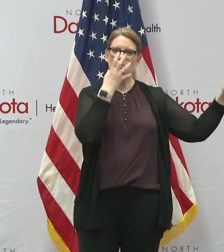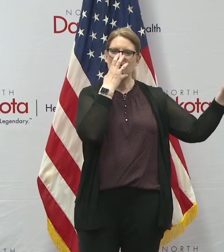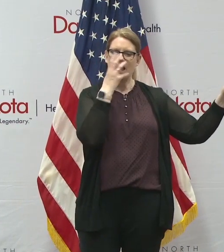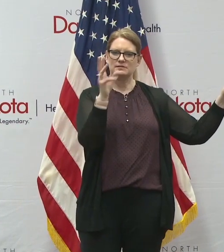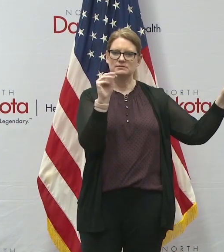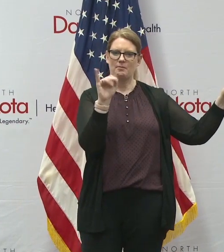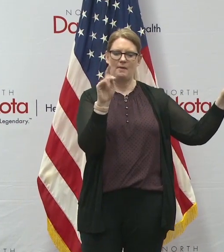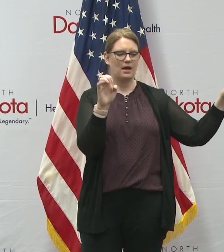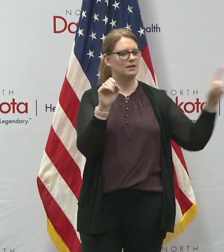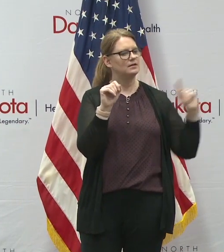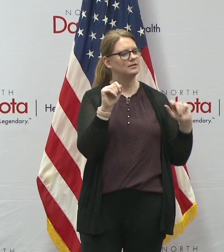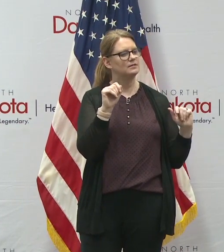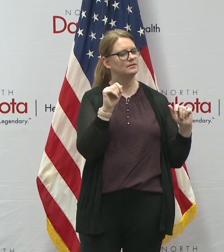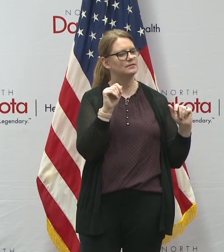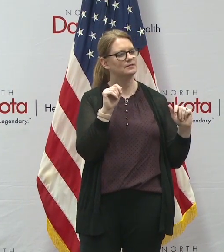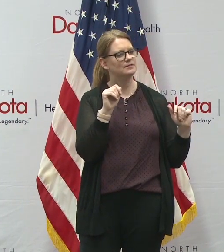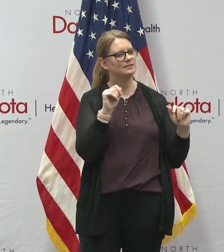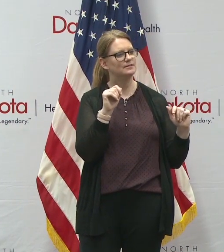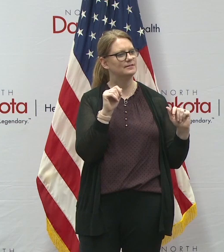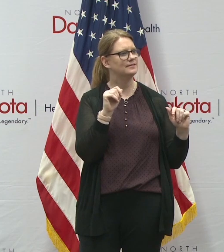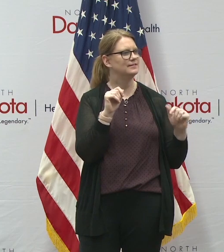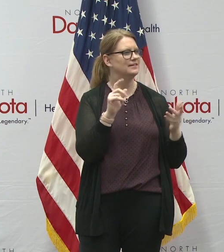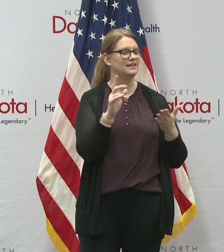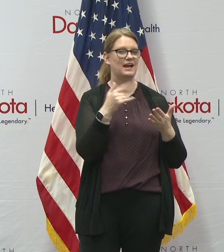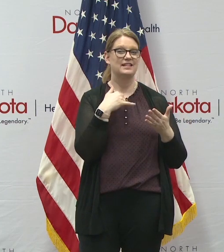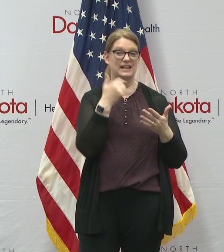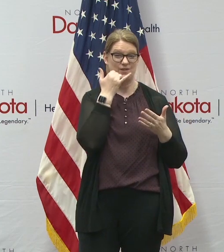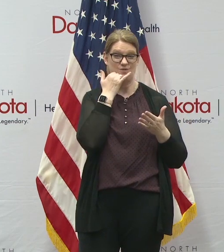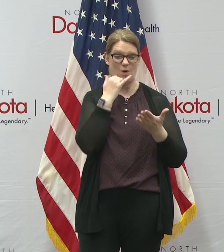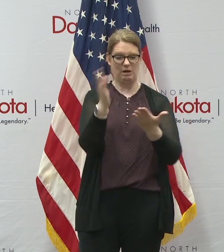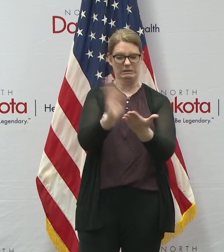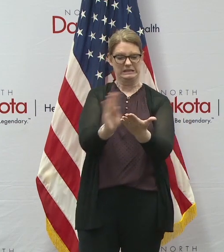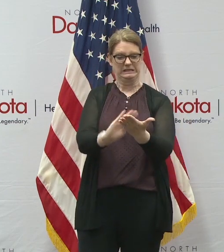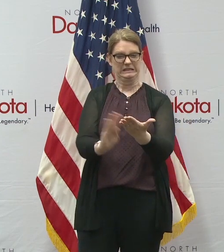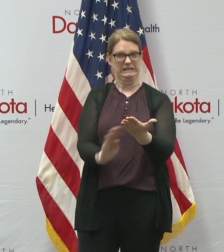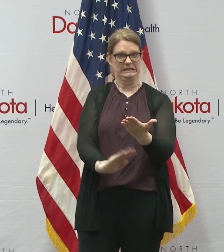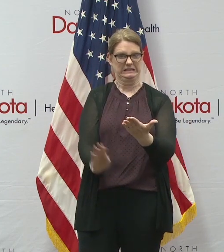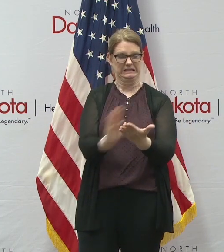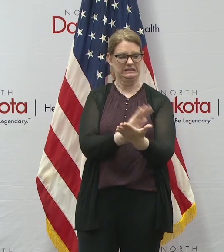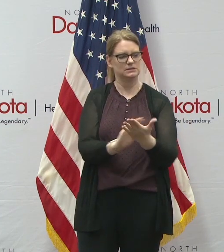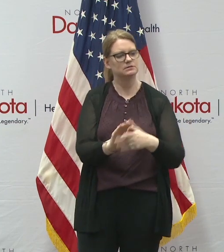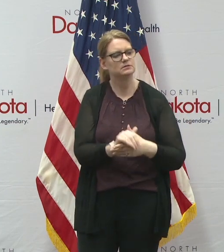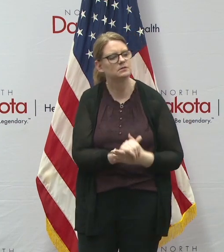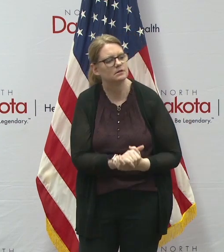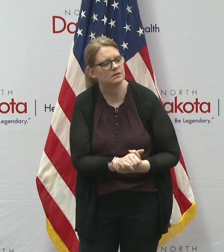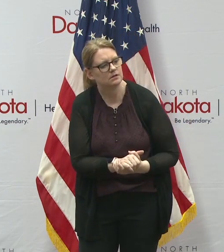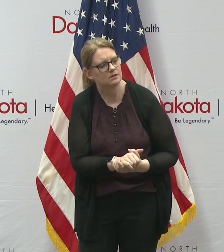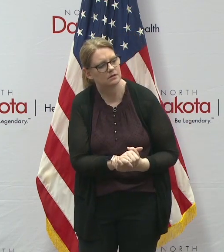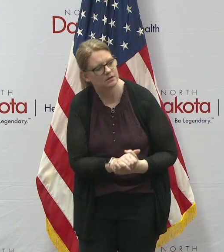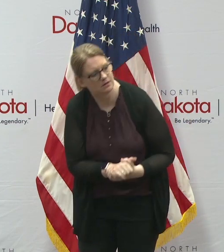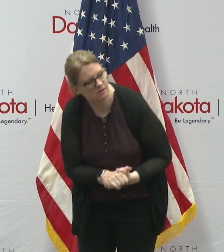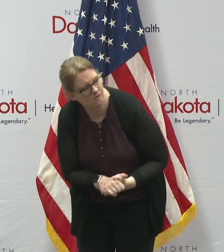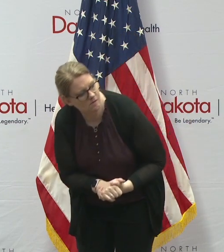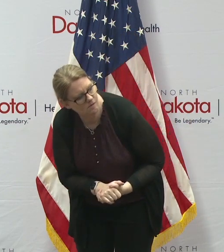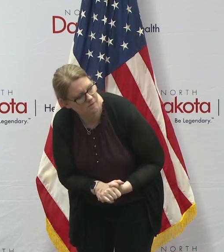Mike right there. I will disinfect this phone after I hand this off. But